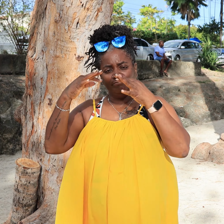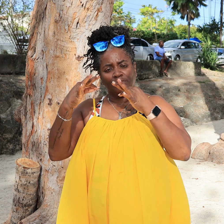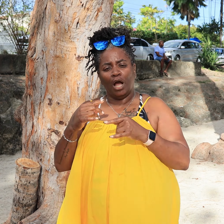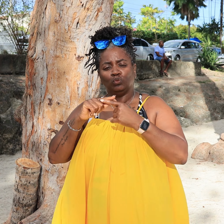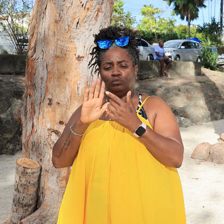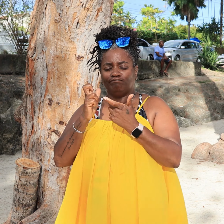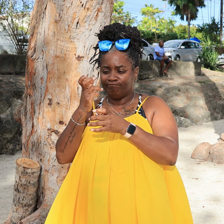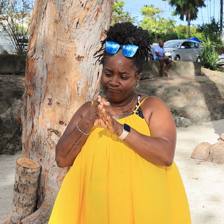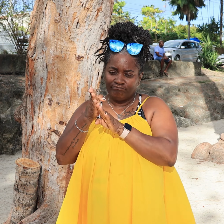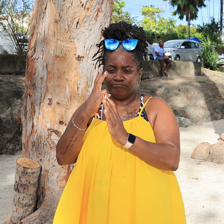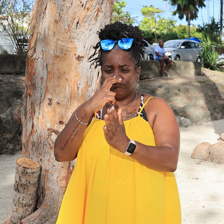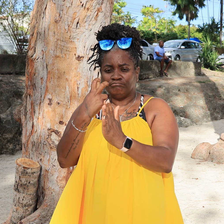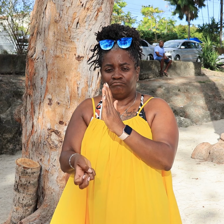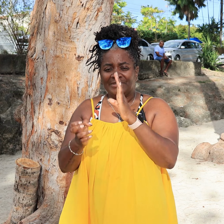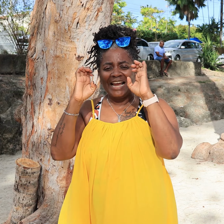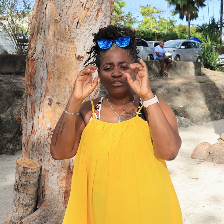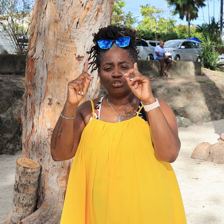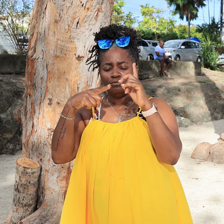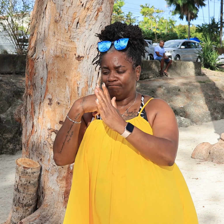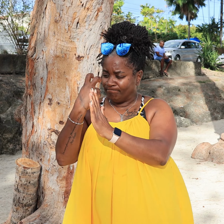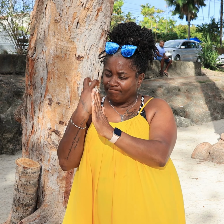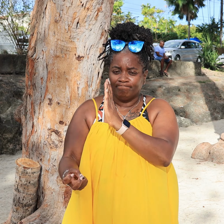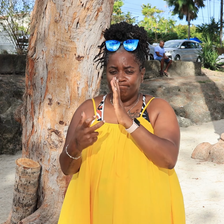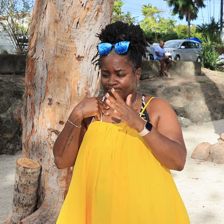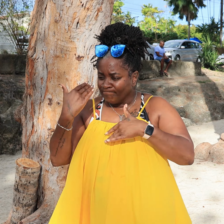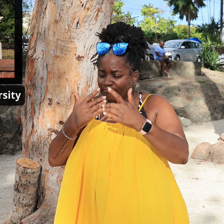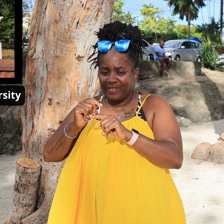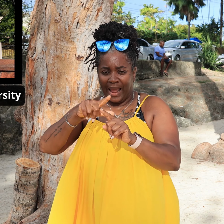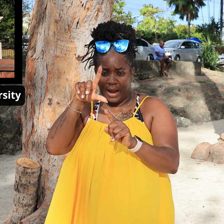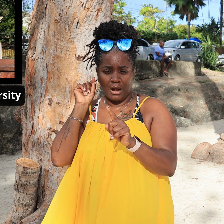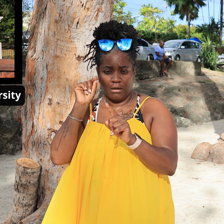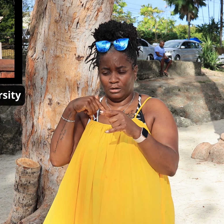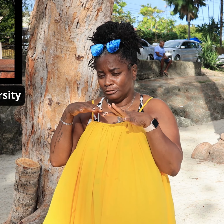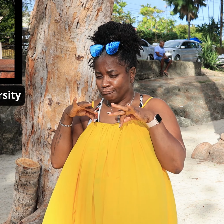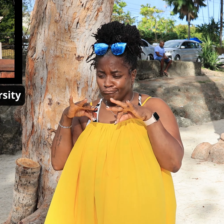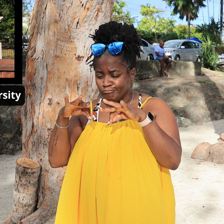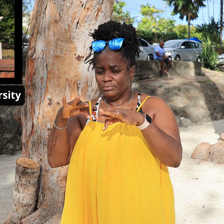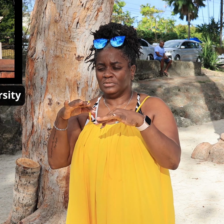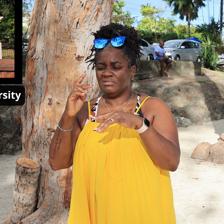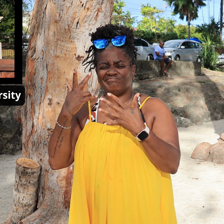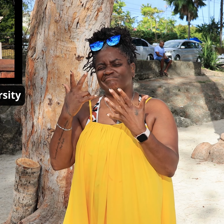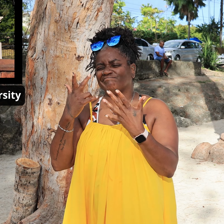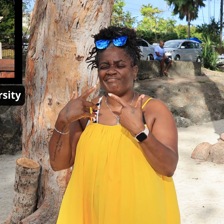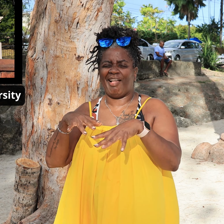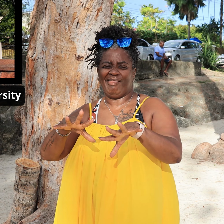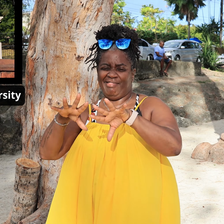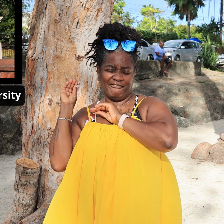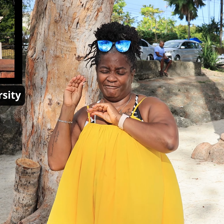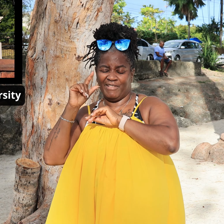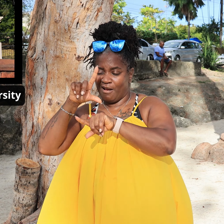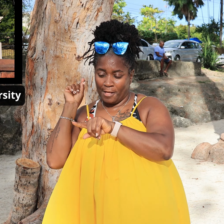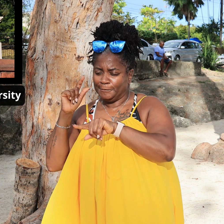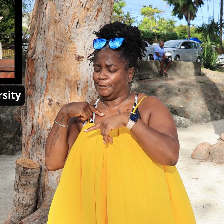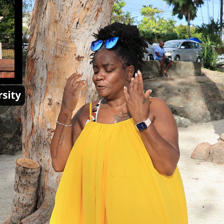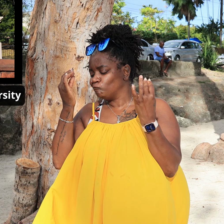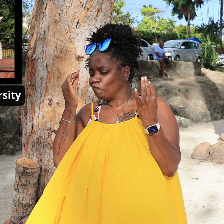And I left school and I was immersed in my educational studies. When I went back to America, I went to Gallaudet. I left Gallaudet,